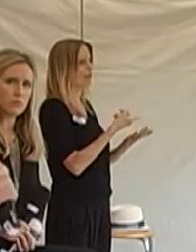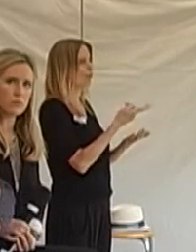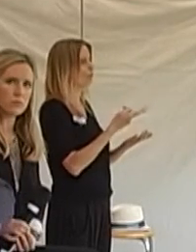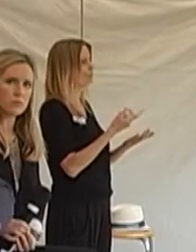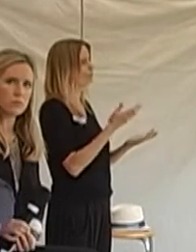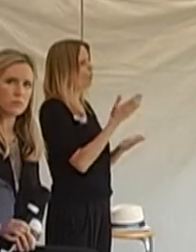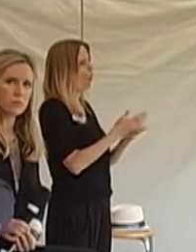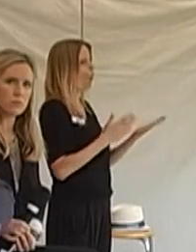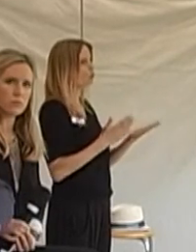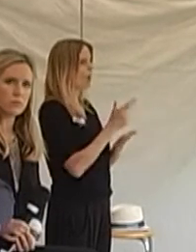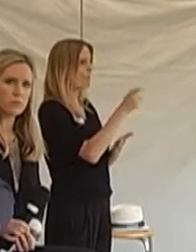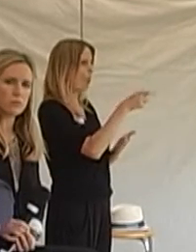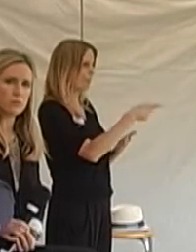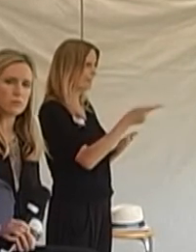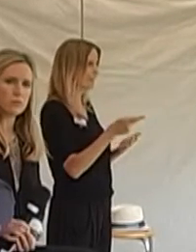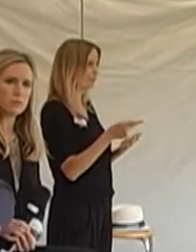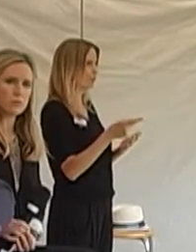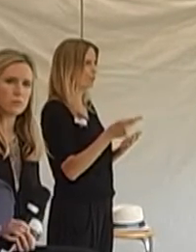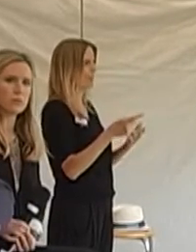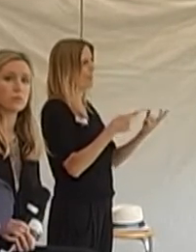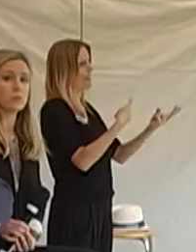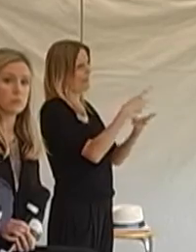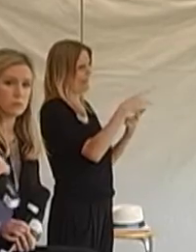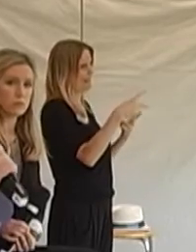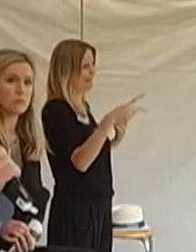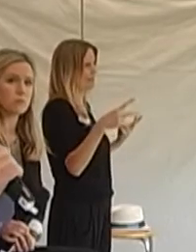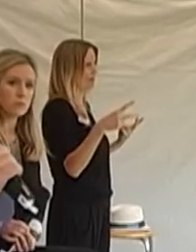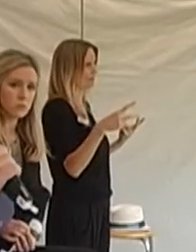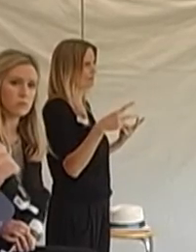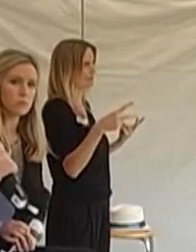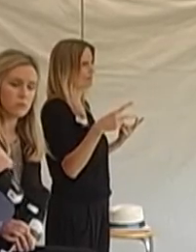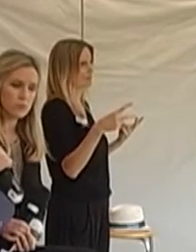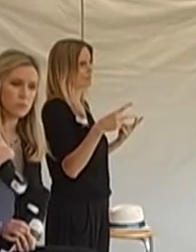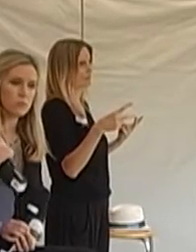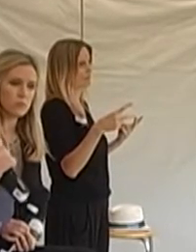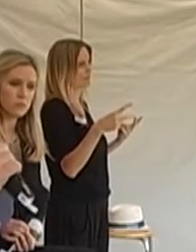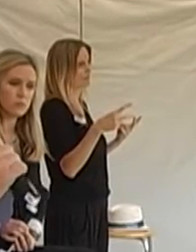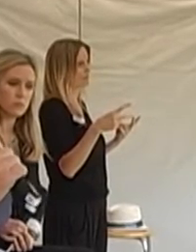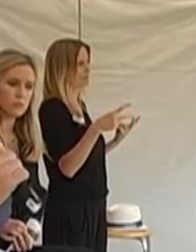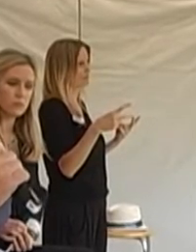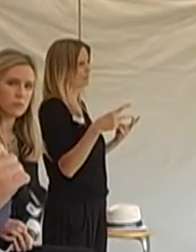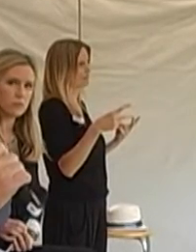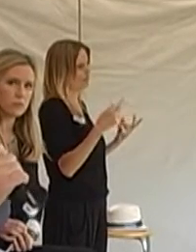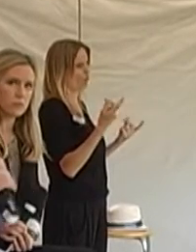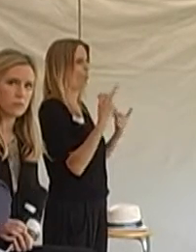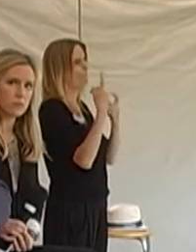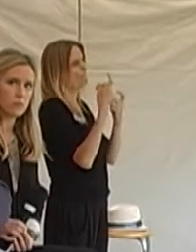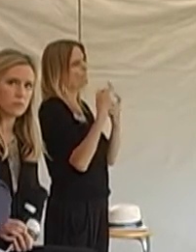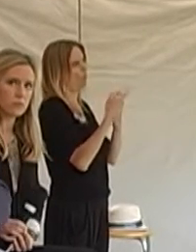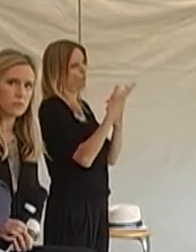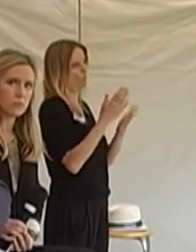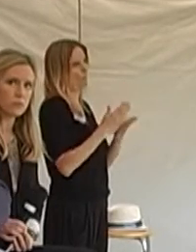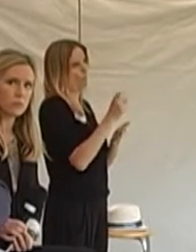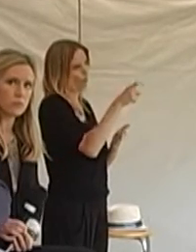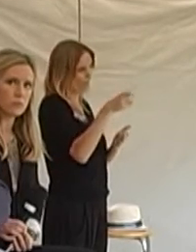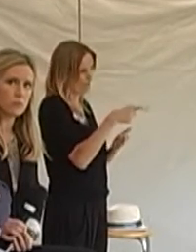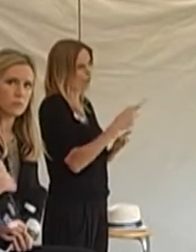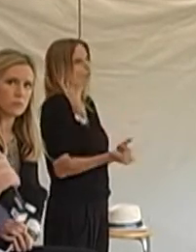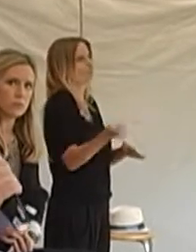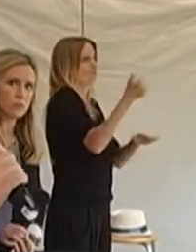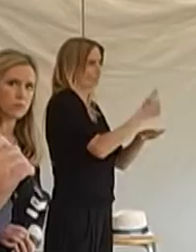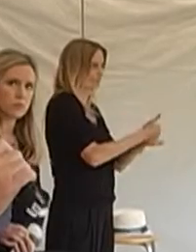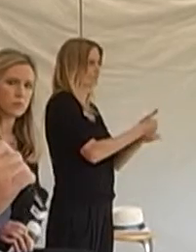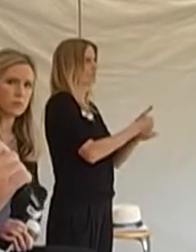politicians of different kinds, left or right wing, to step in and take